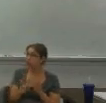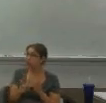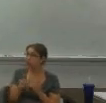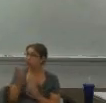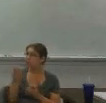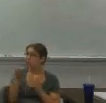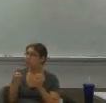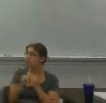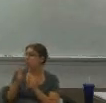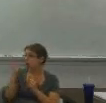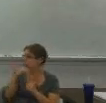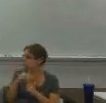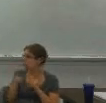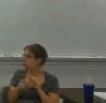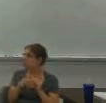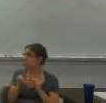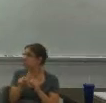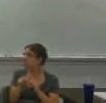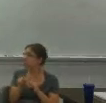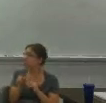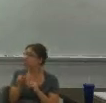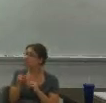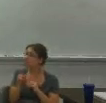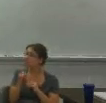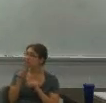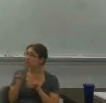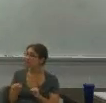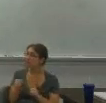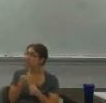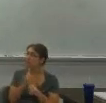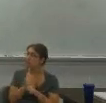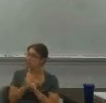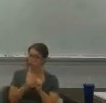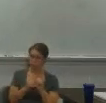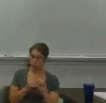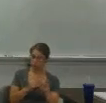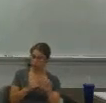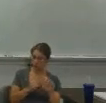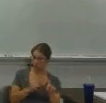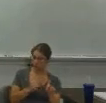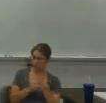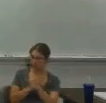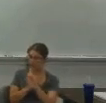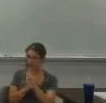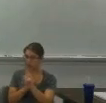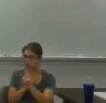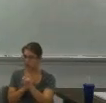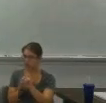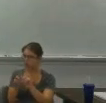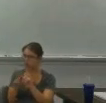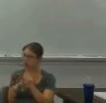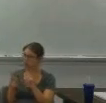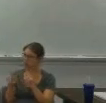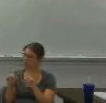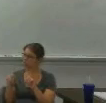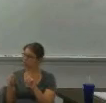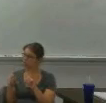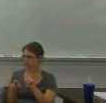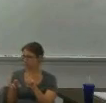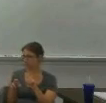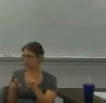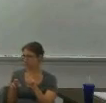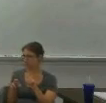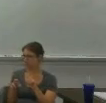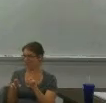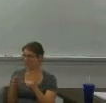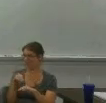maybe even more unusual about it is that it can form solid, liquid, or vapor at